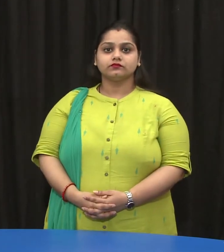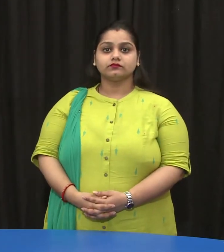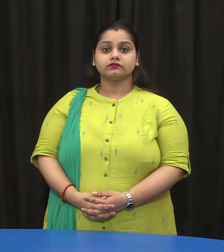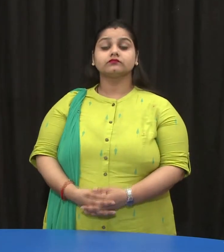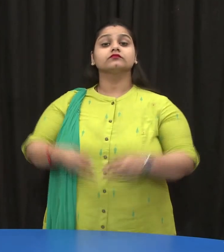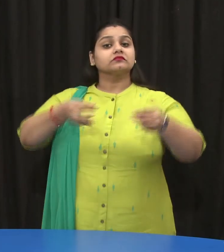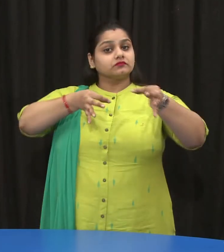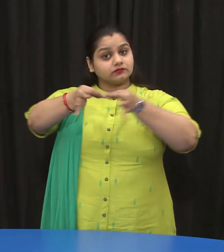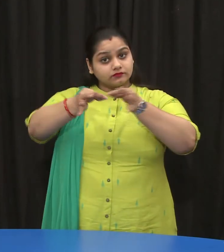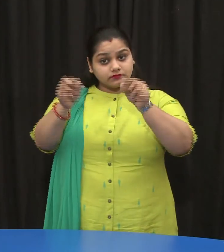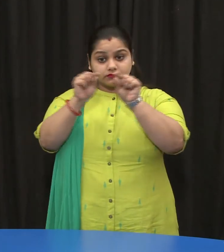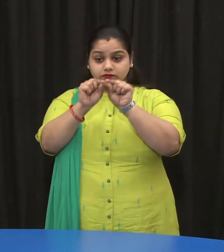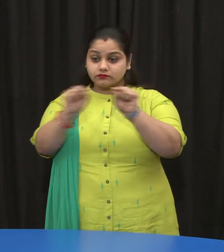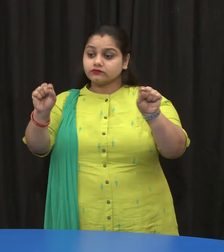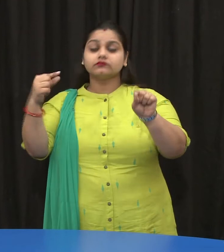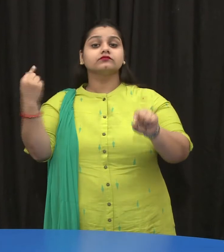Example of underline is used for